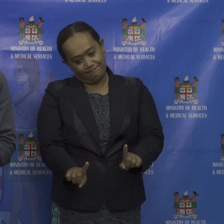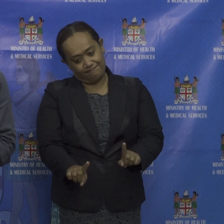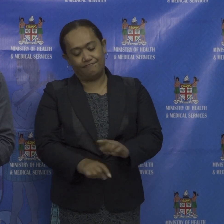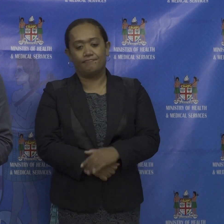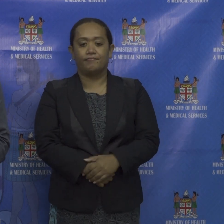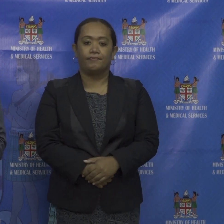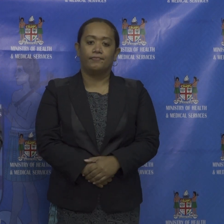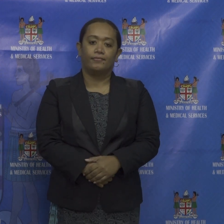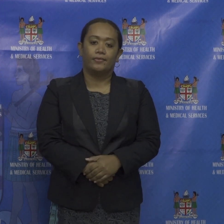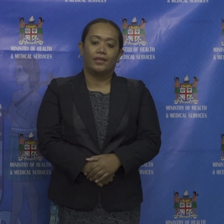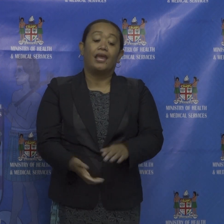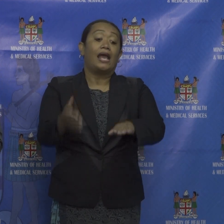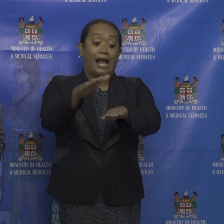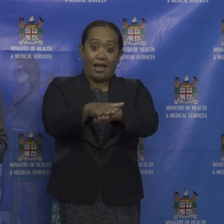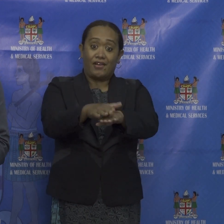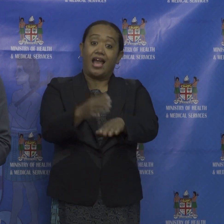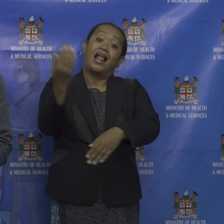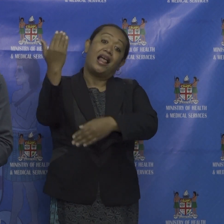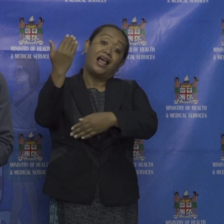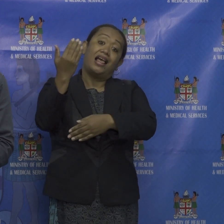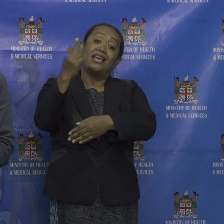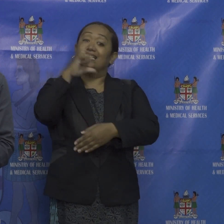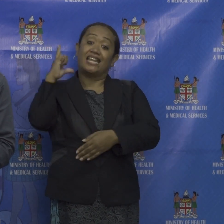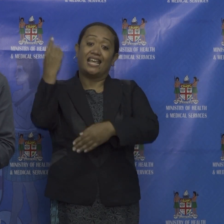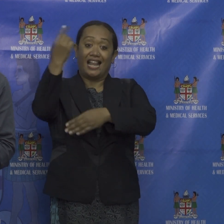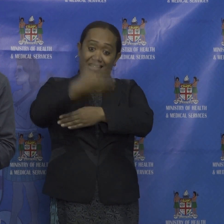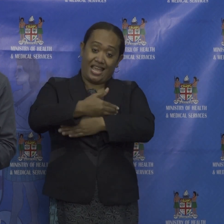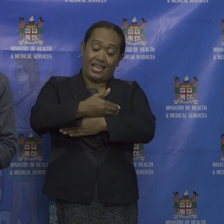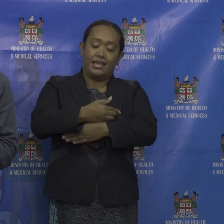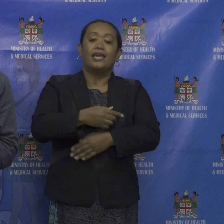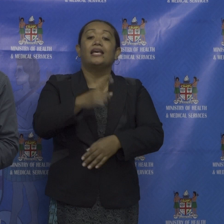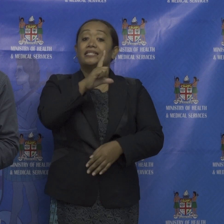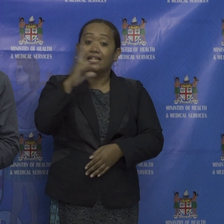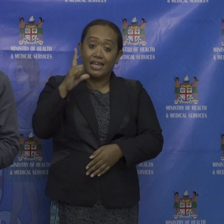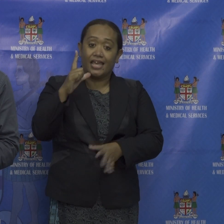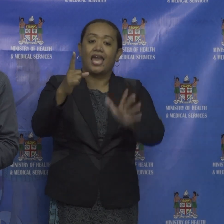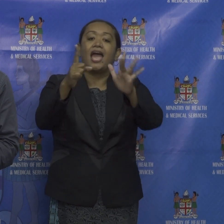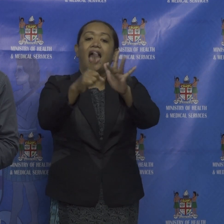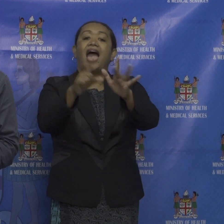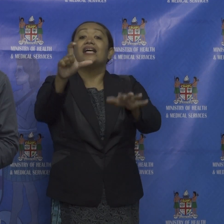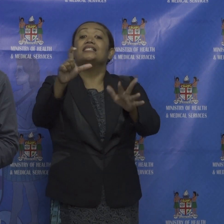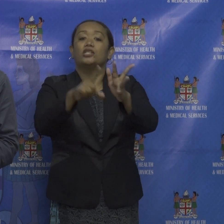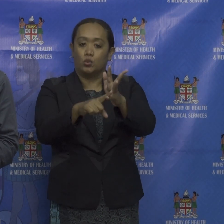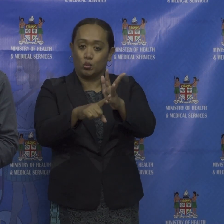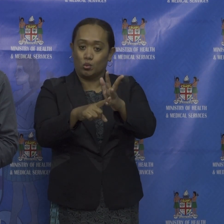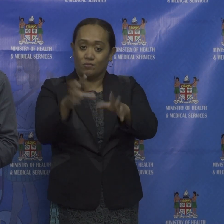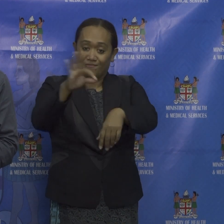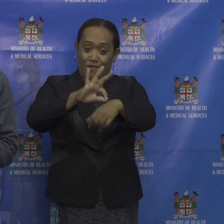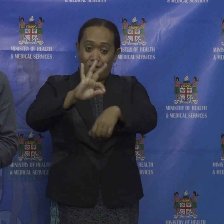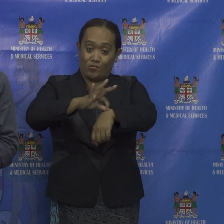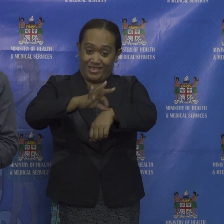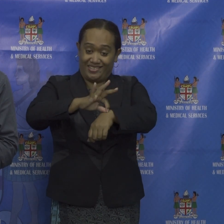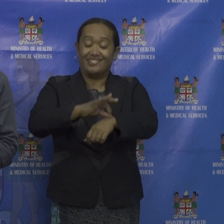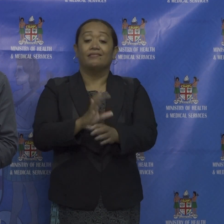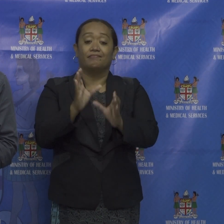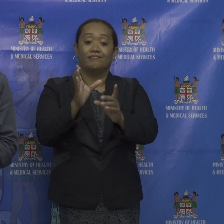As I covered in last night's press conference, the patient was transferred to ICU yesterday afternoon after his